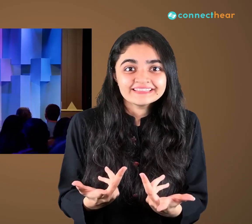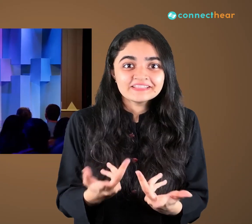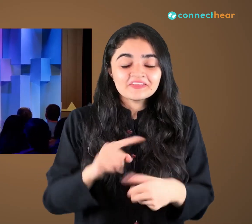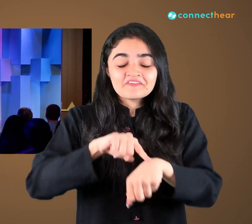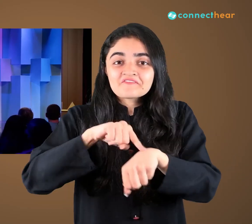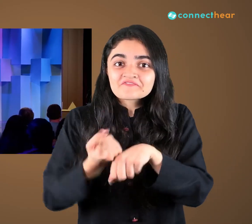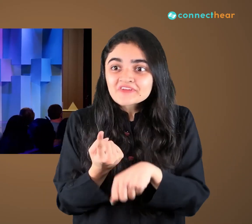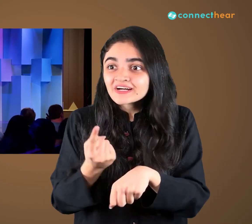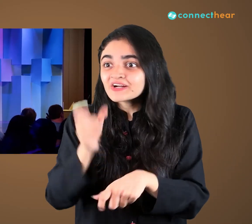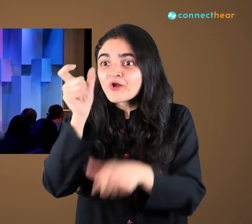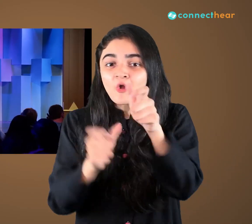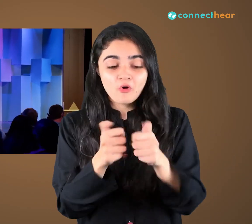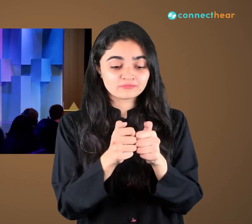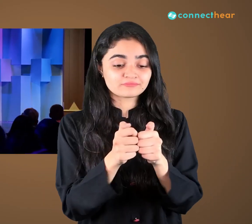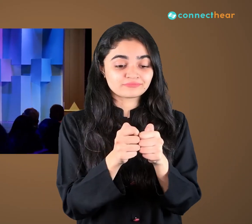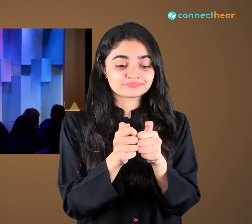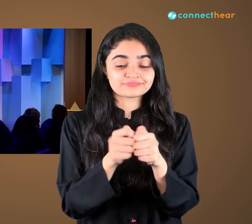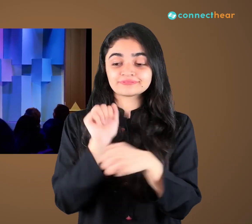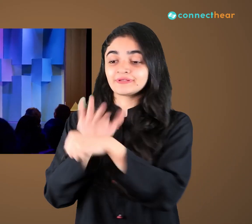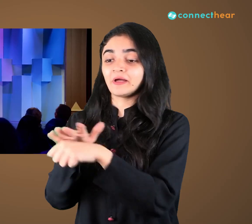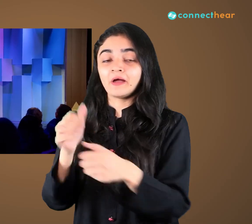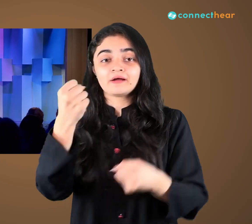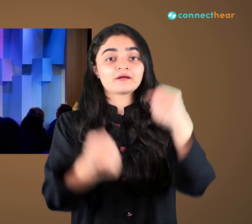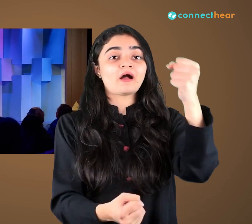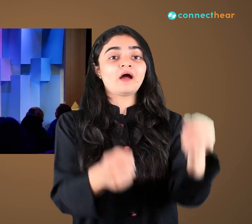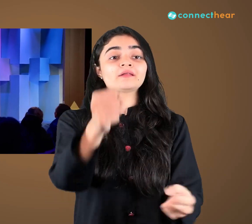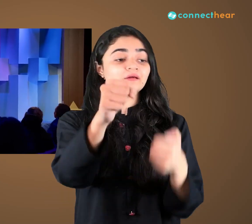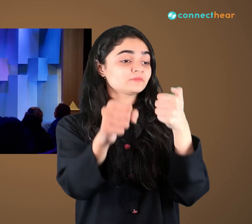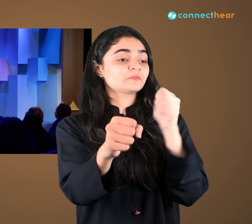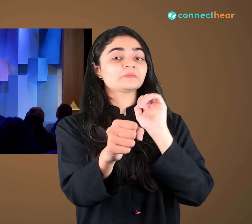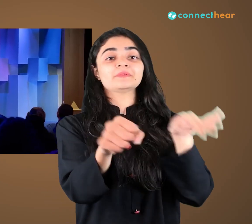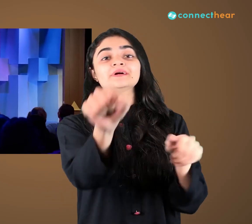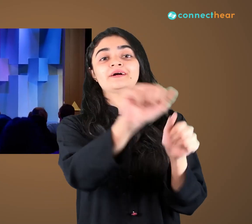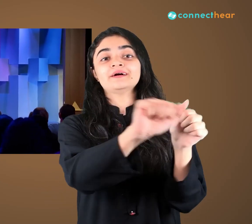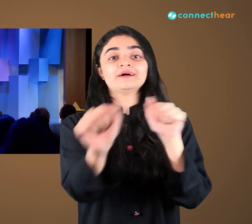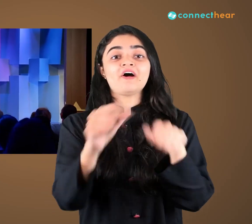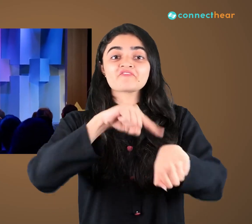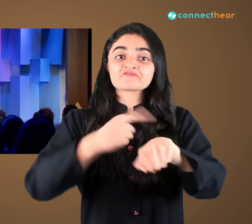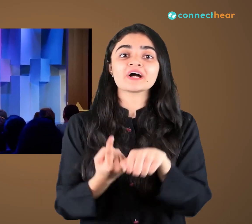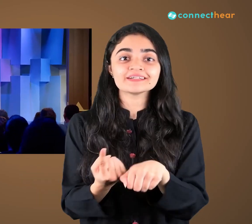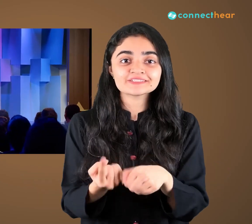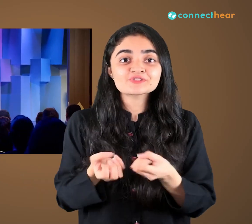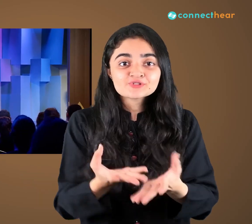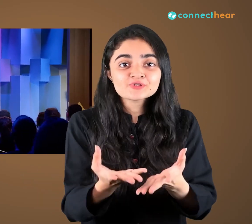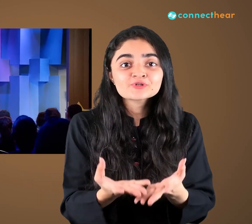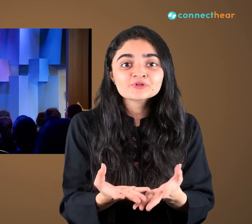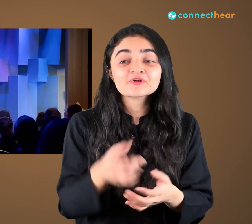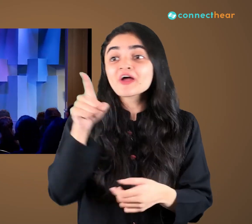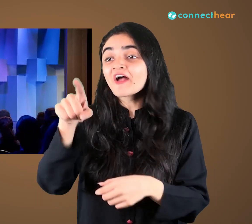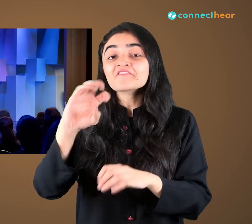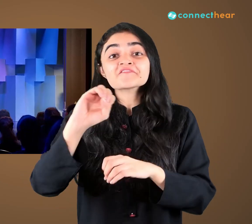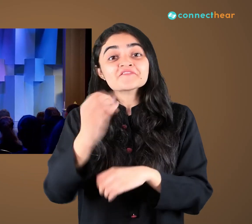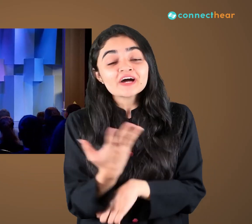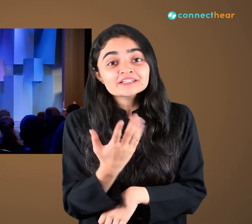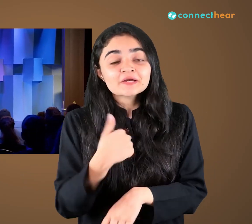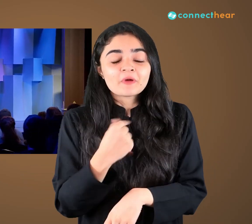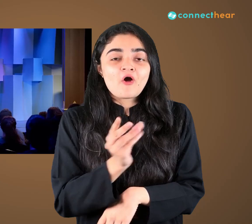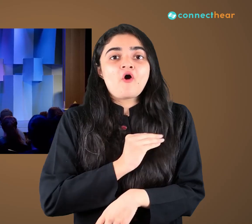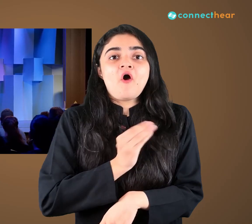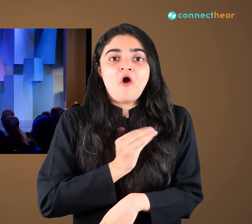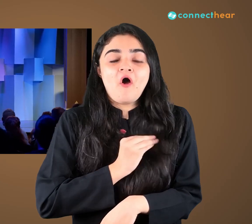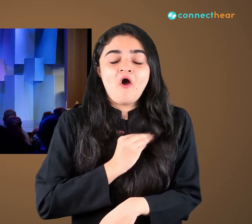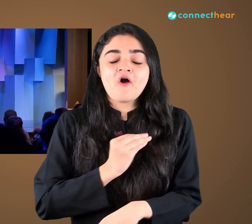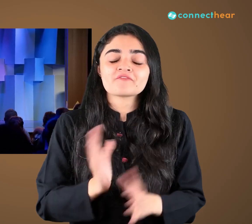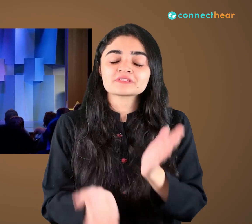Yeah. Deaf people were the first people to text and drive. I don't know if y'all know that. And because of